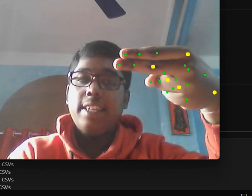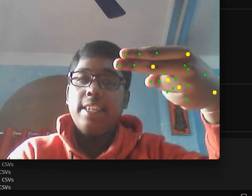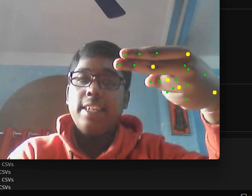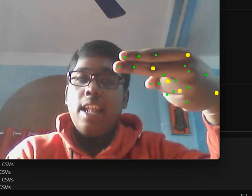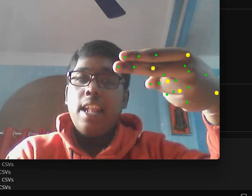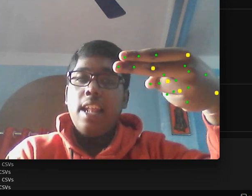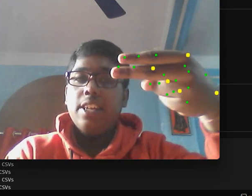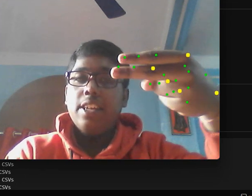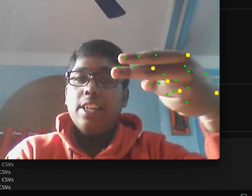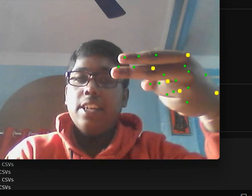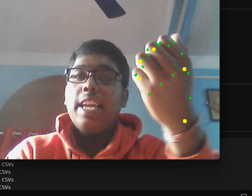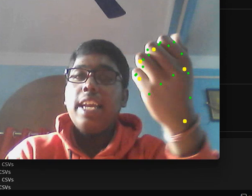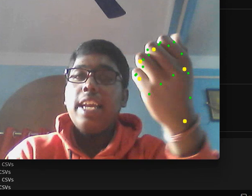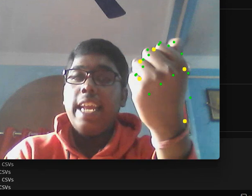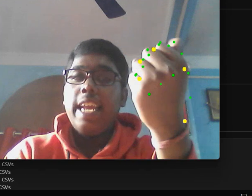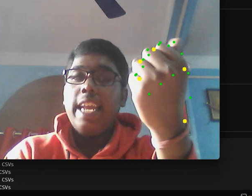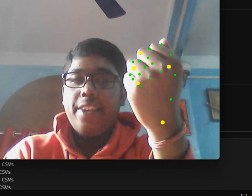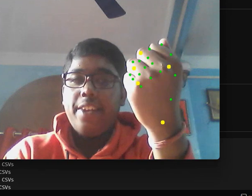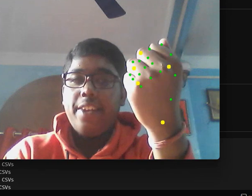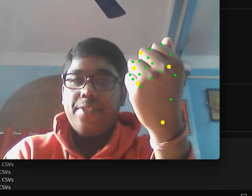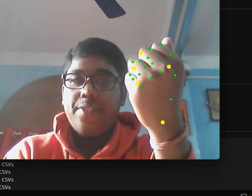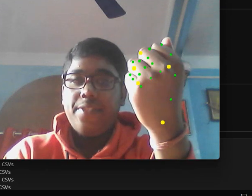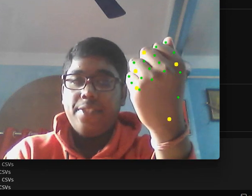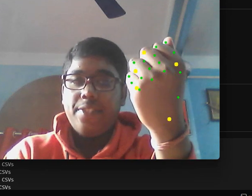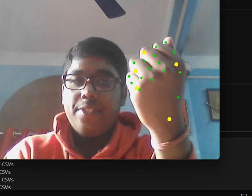and the A.